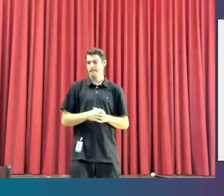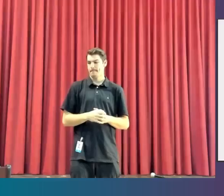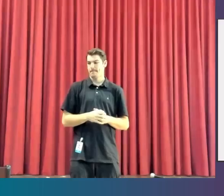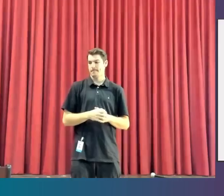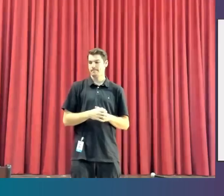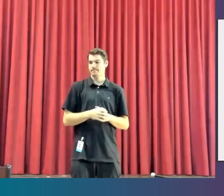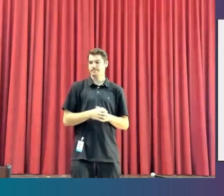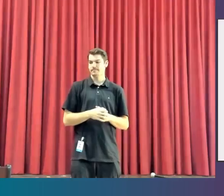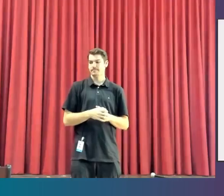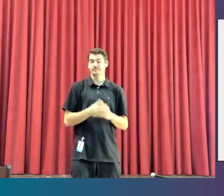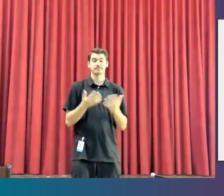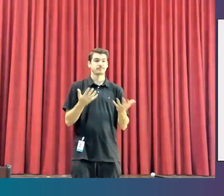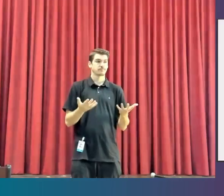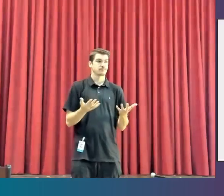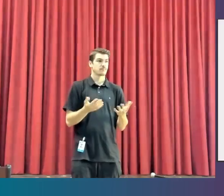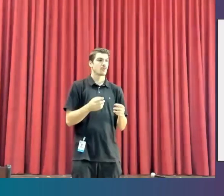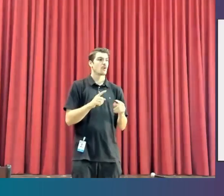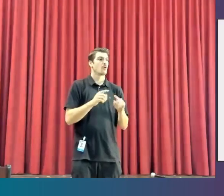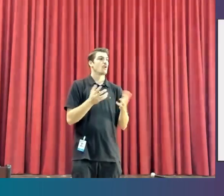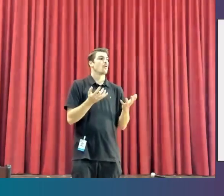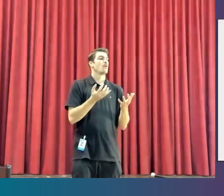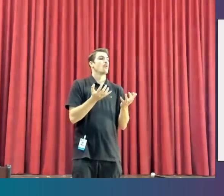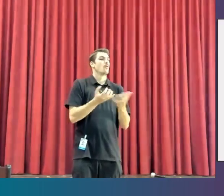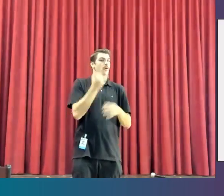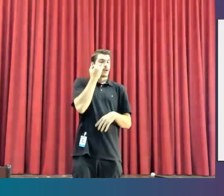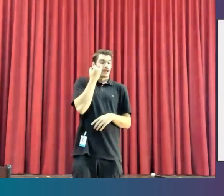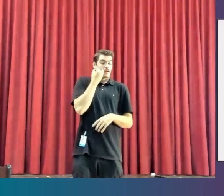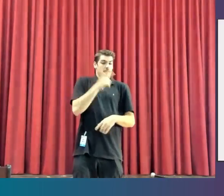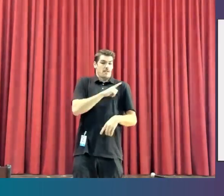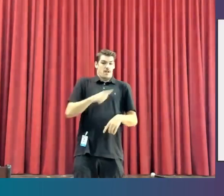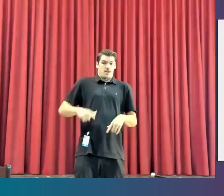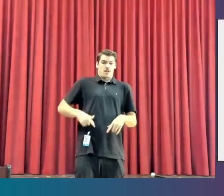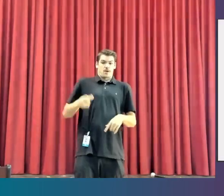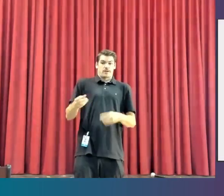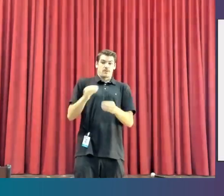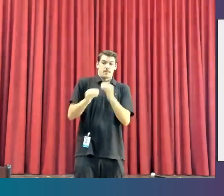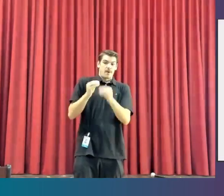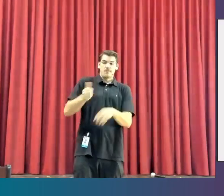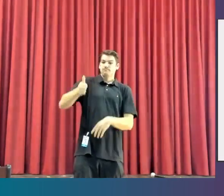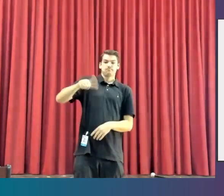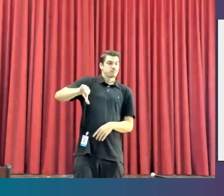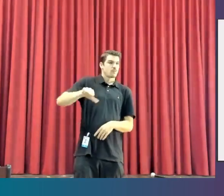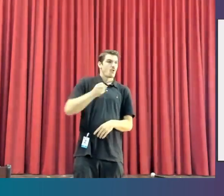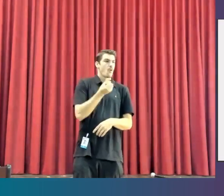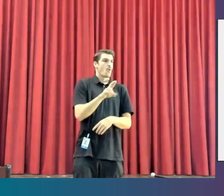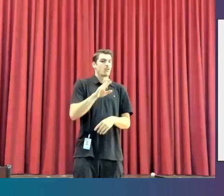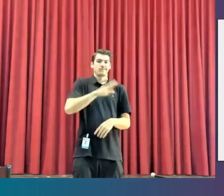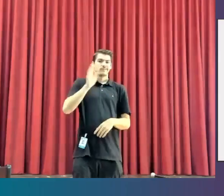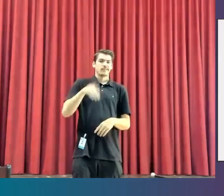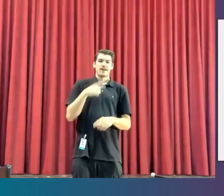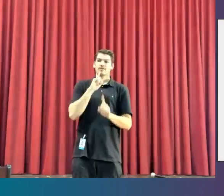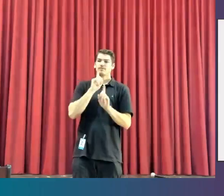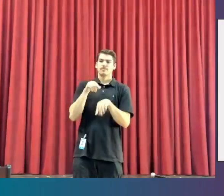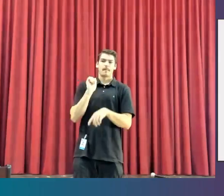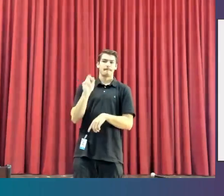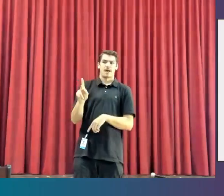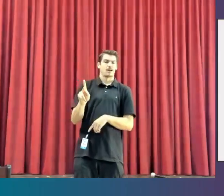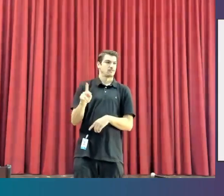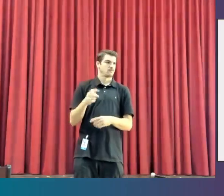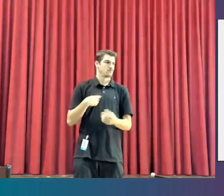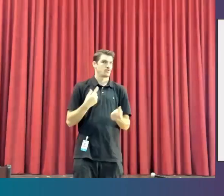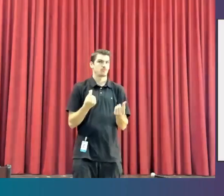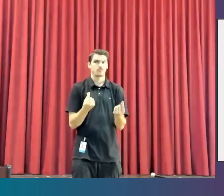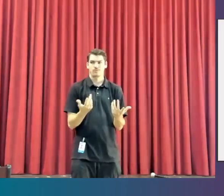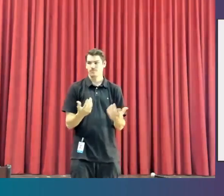What do I do if a landlord refuses to do repairs or just never responds to me?